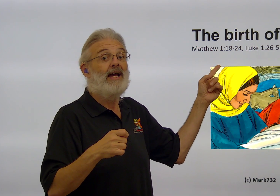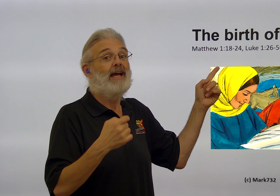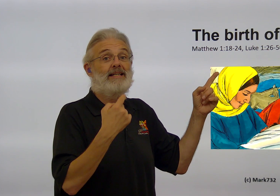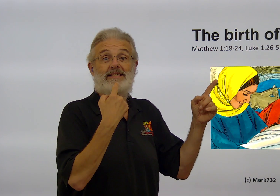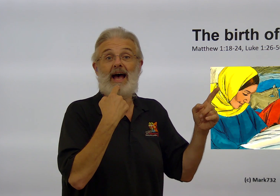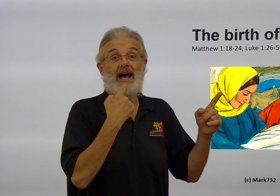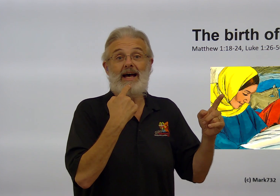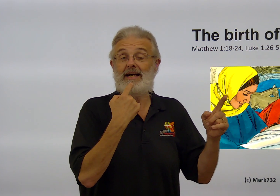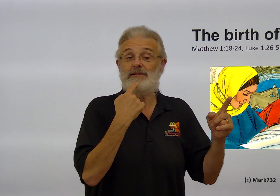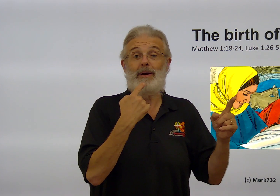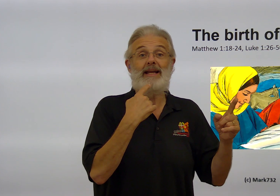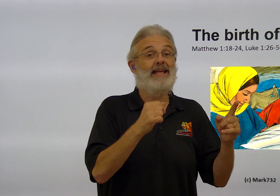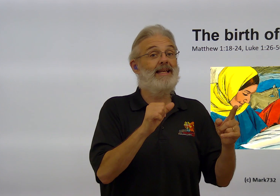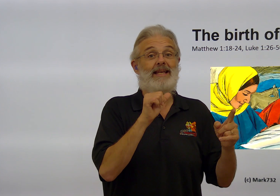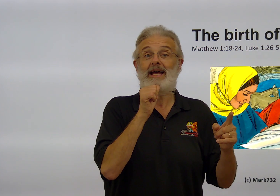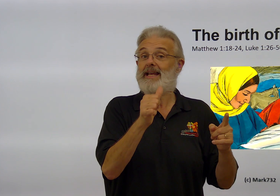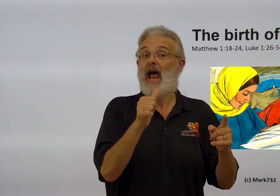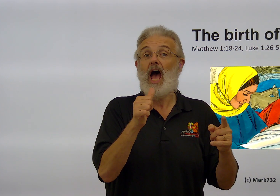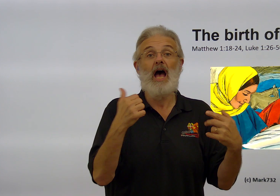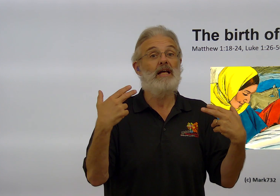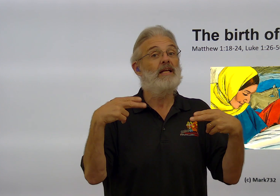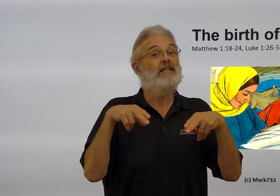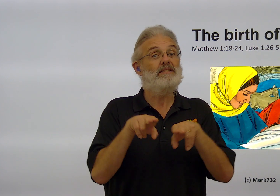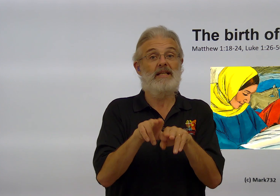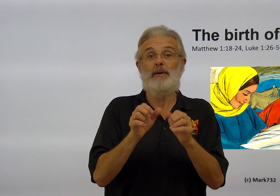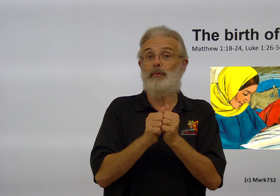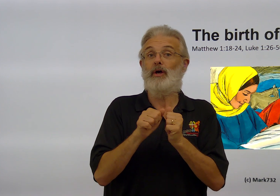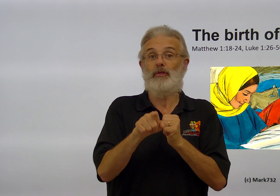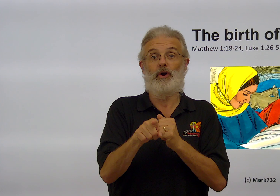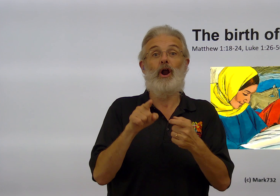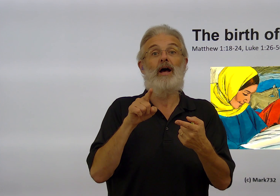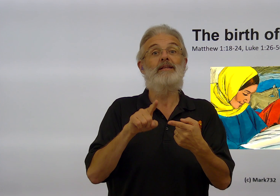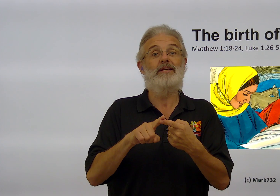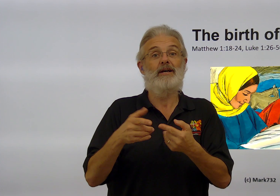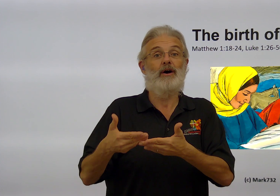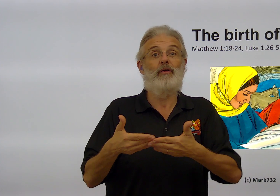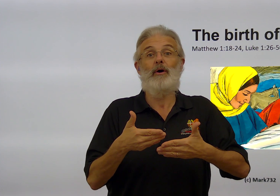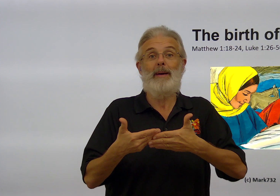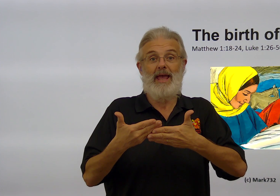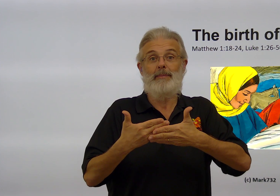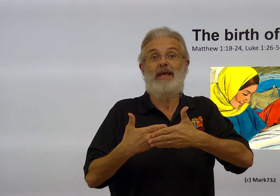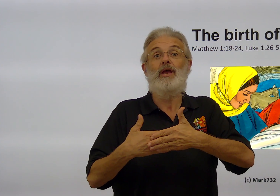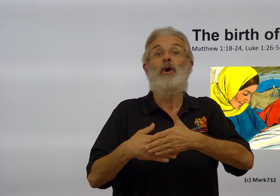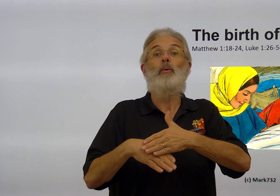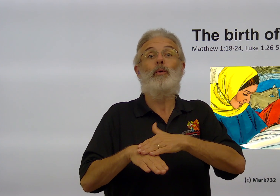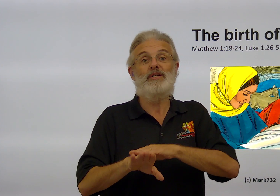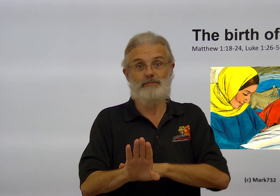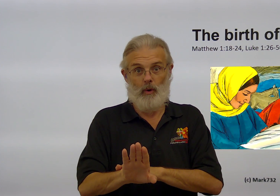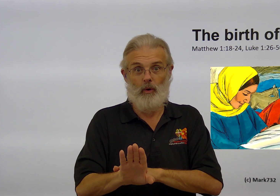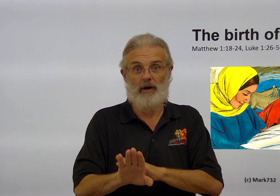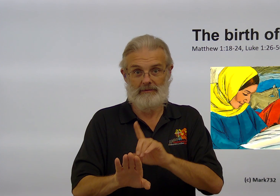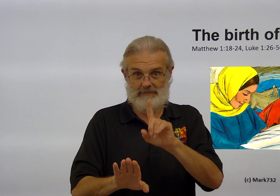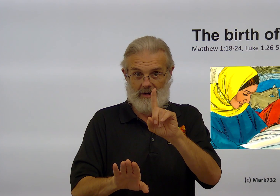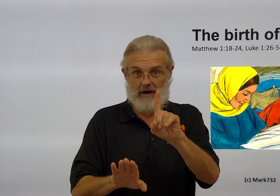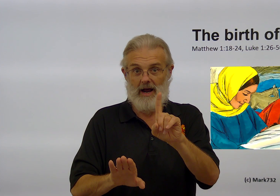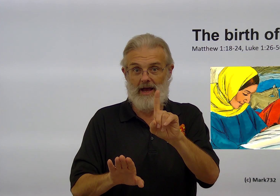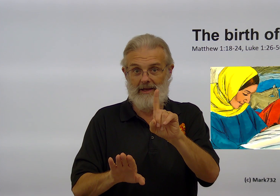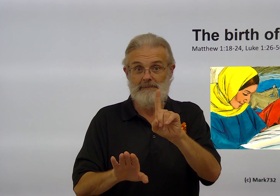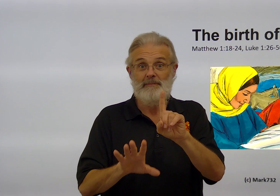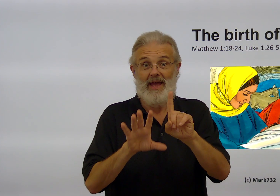It says, "But he did not sleep with her until the baby was born." All right.